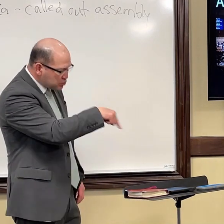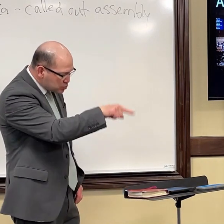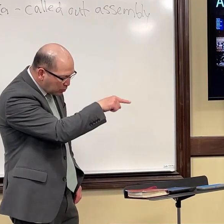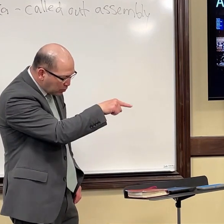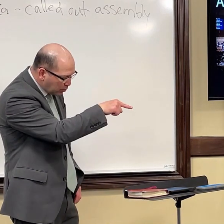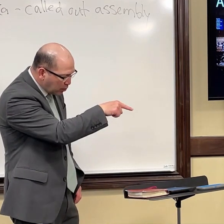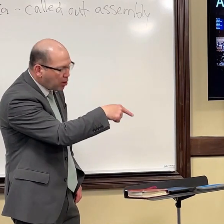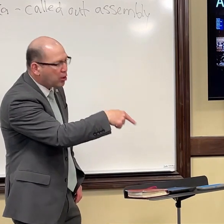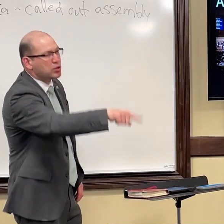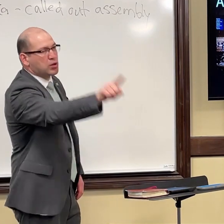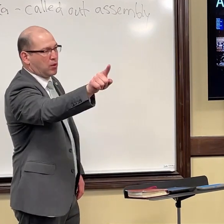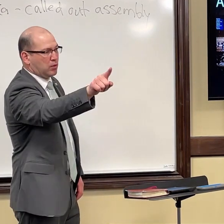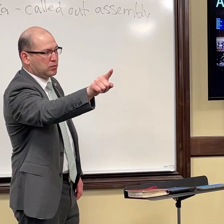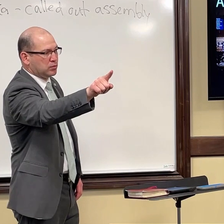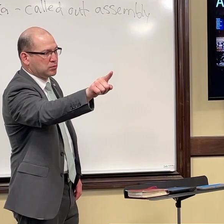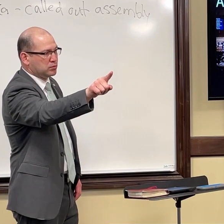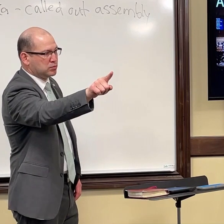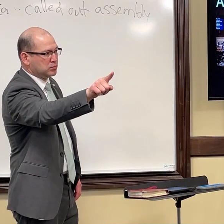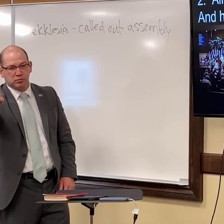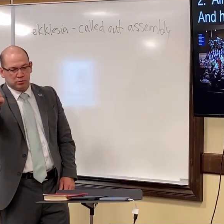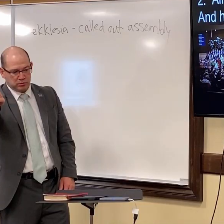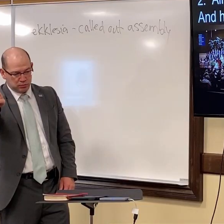And Jesus says, go ye.